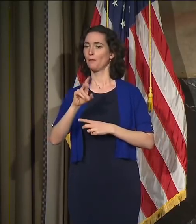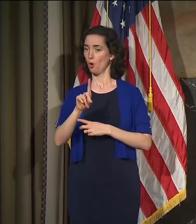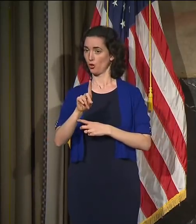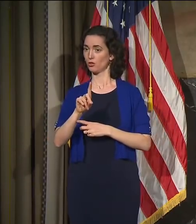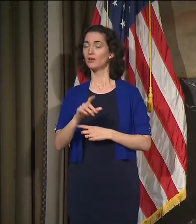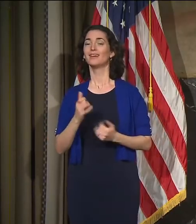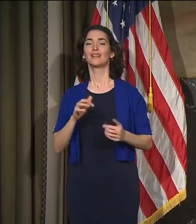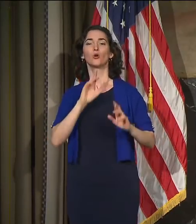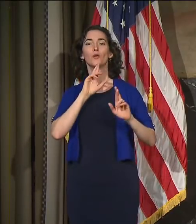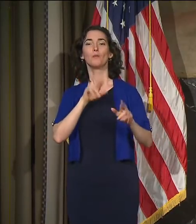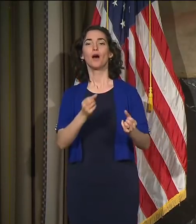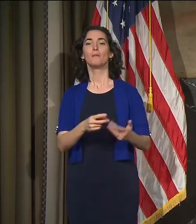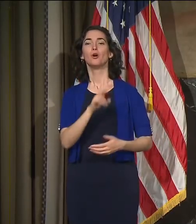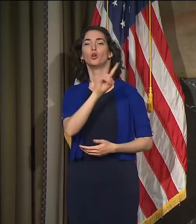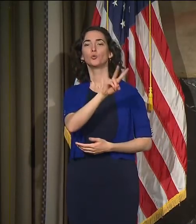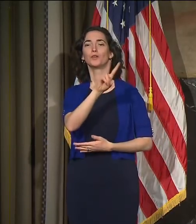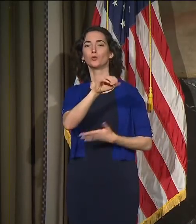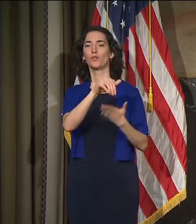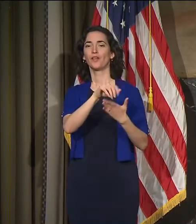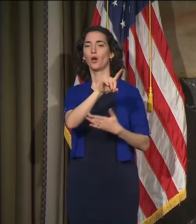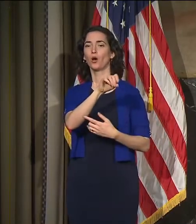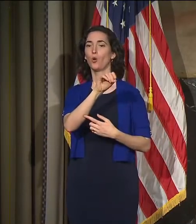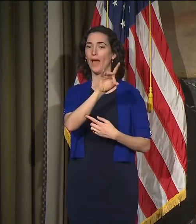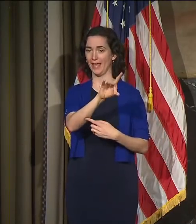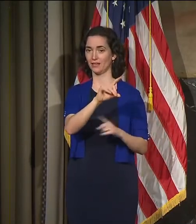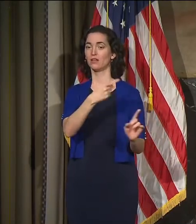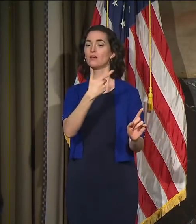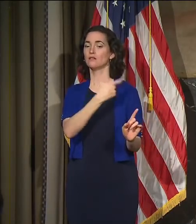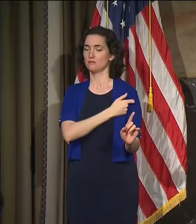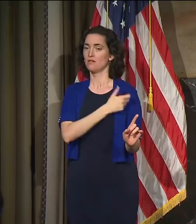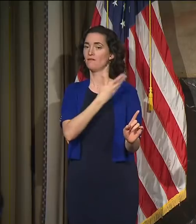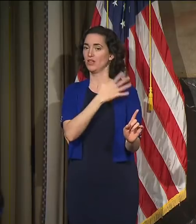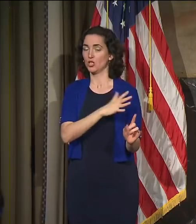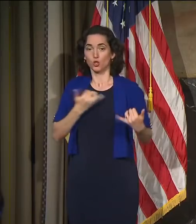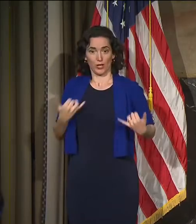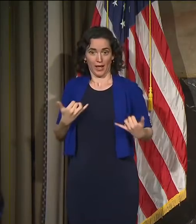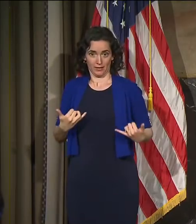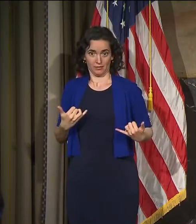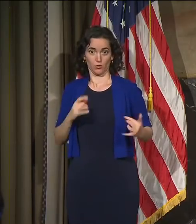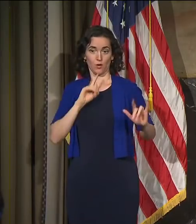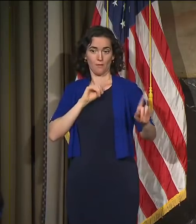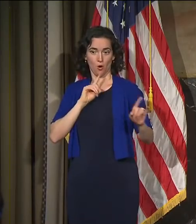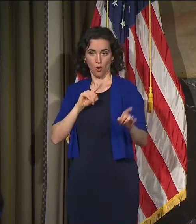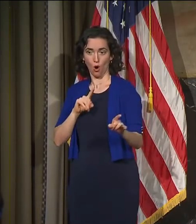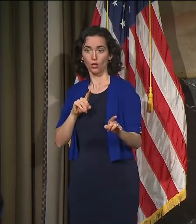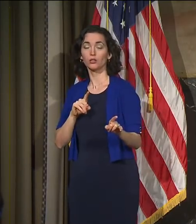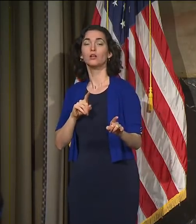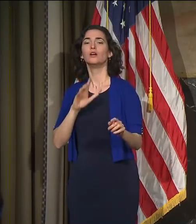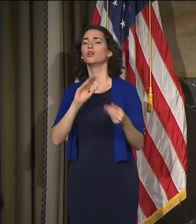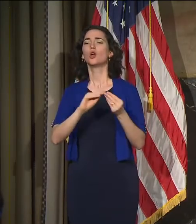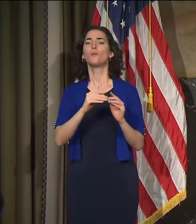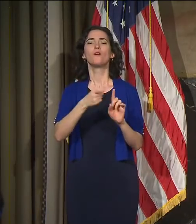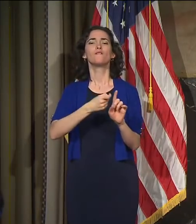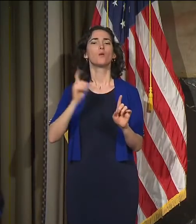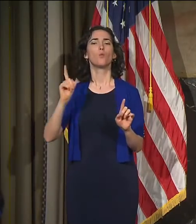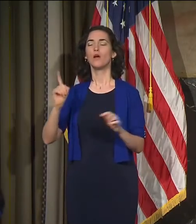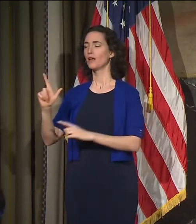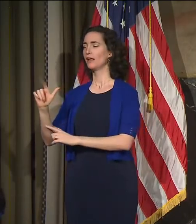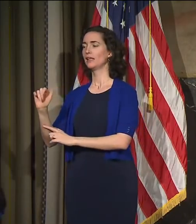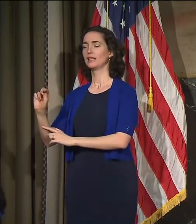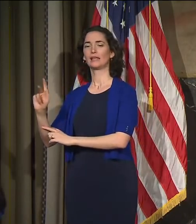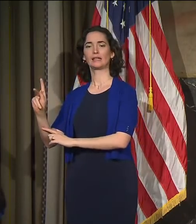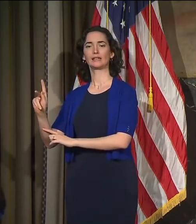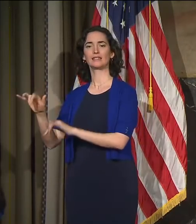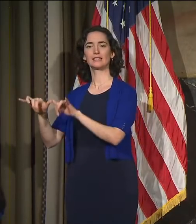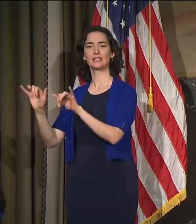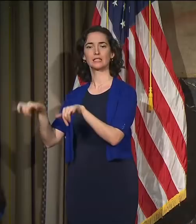reporting 22,108 vaccinations as of today. And we take that number directly from our links system.